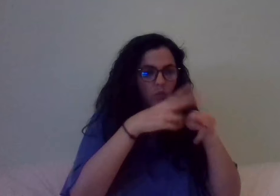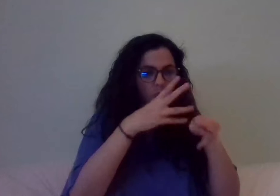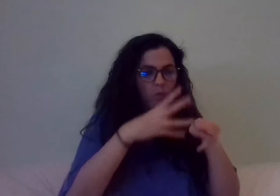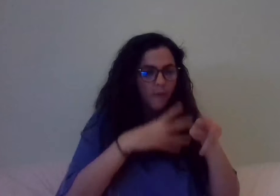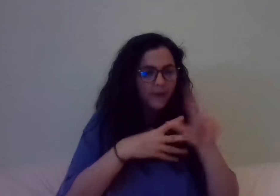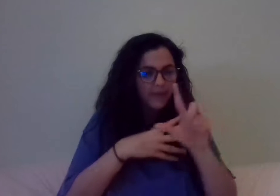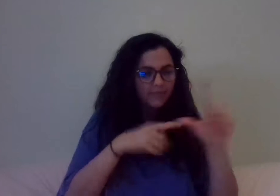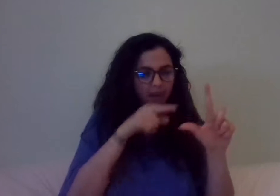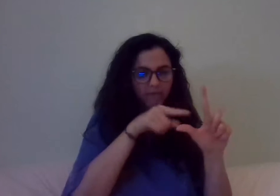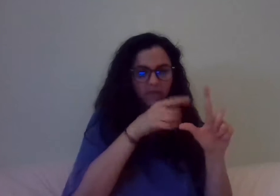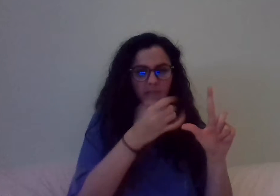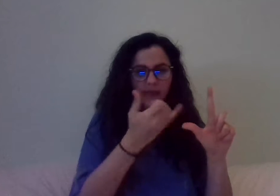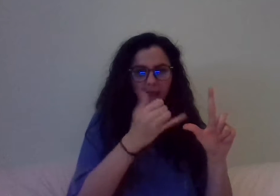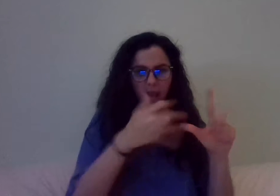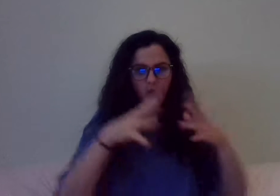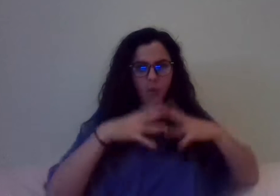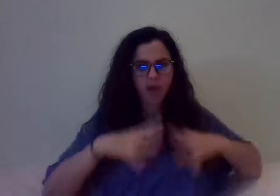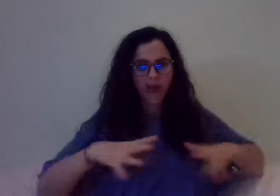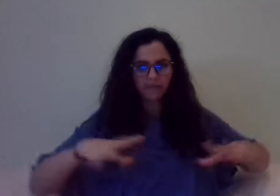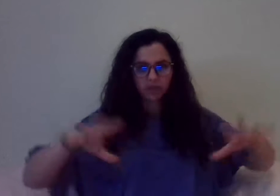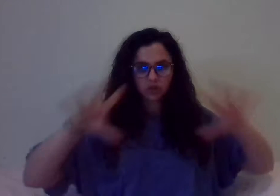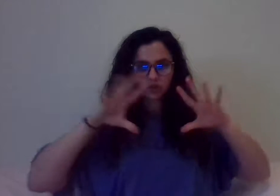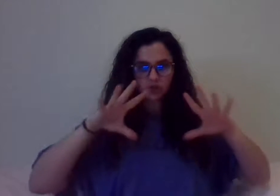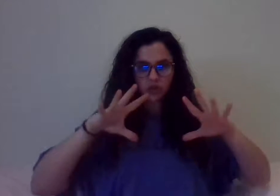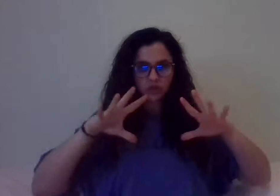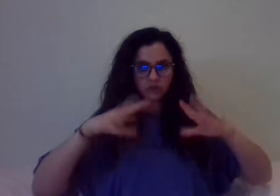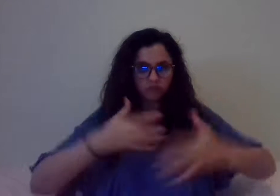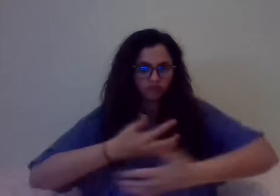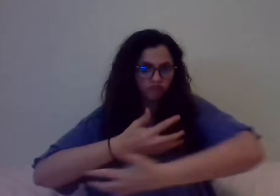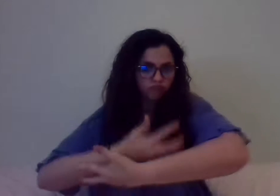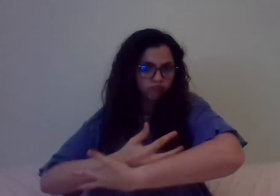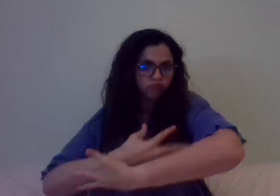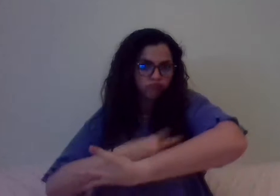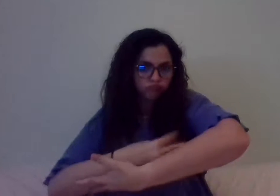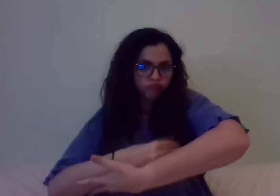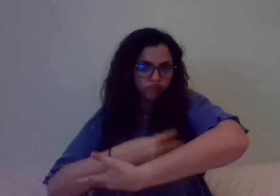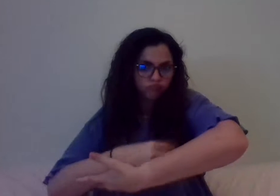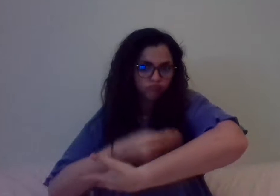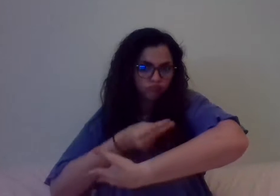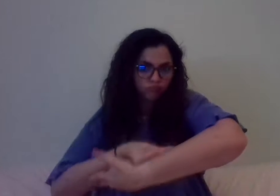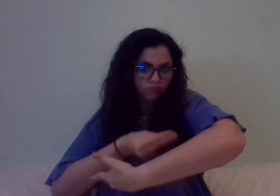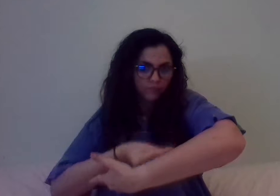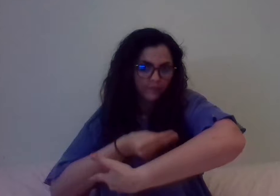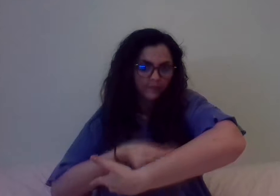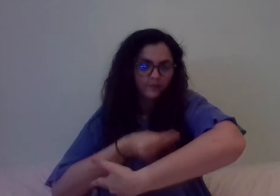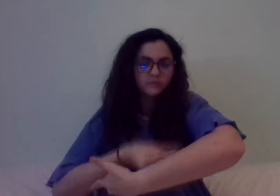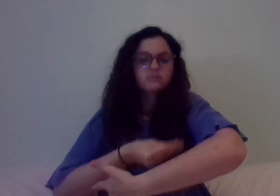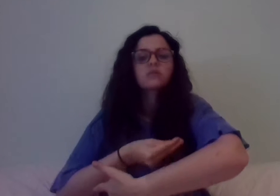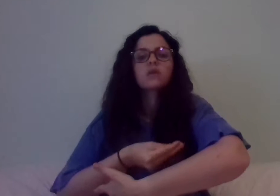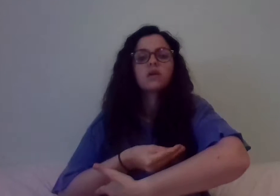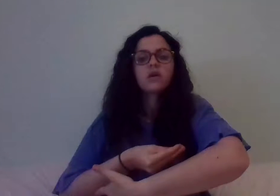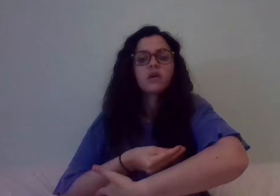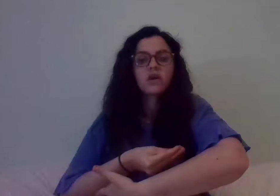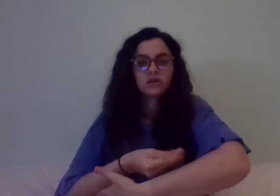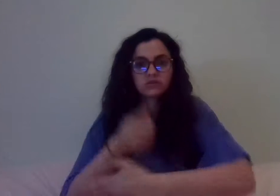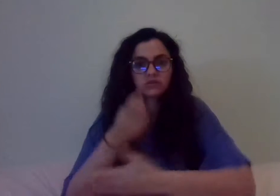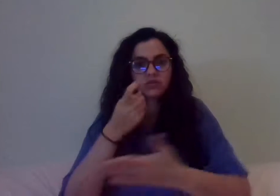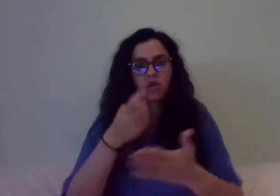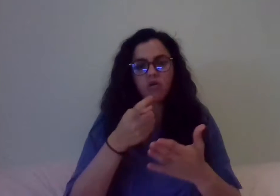yellow outfit. She's nursing a child. Look, as we look at these scenes, for all the different imagery of mothers and children, mothers